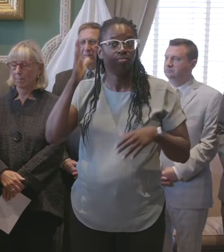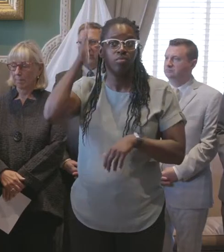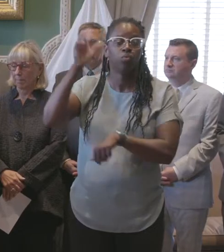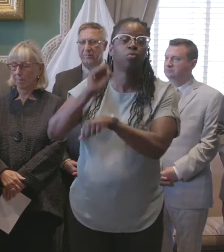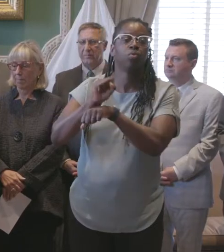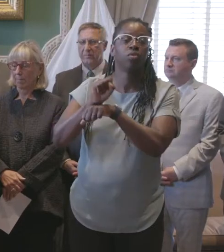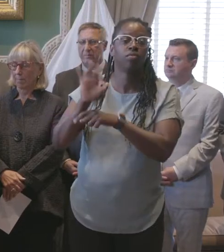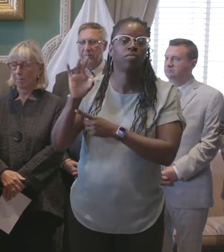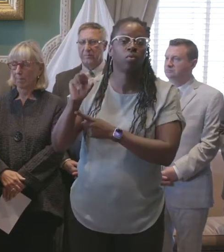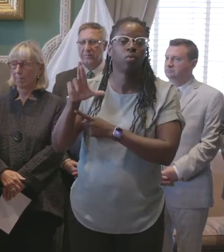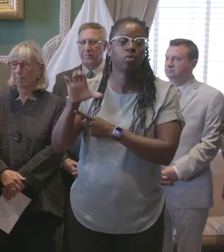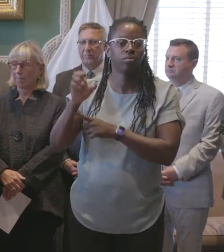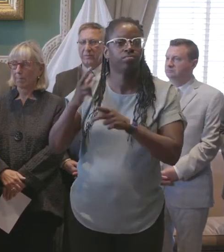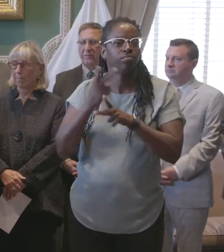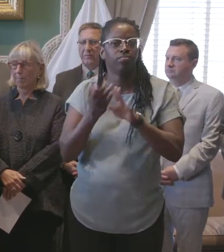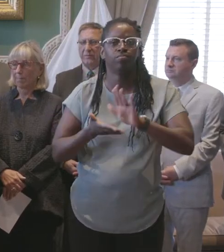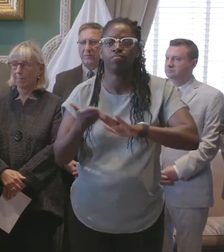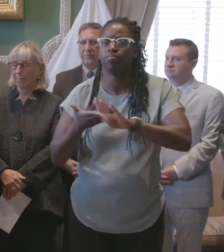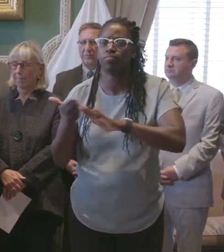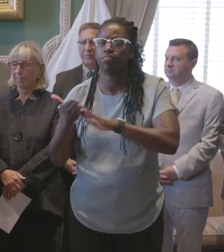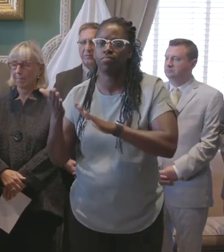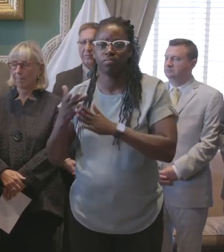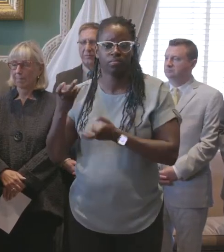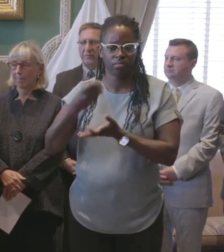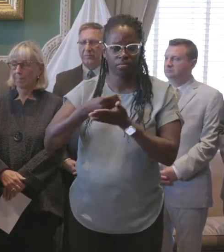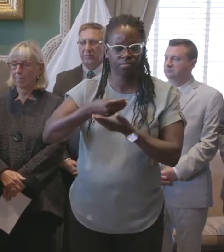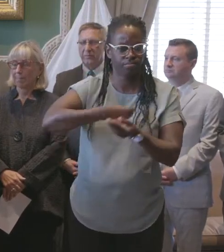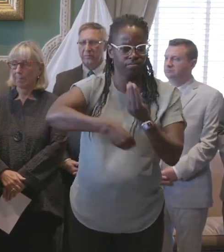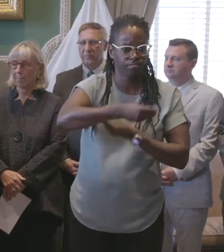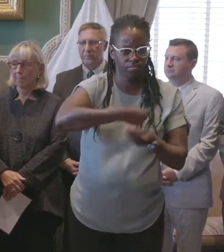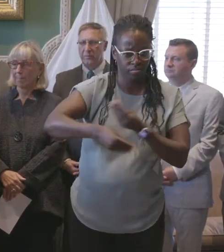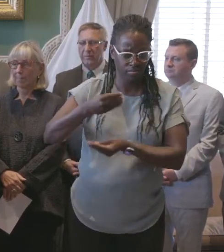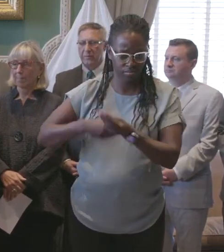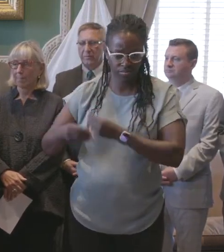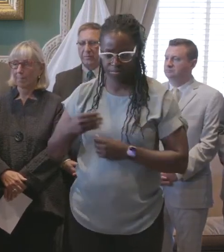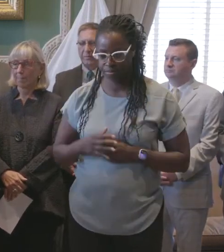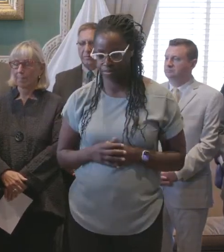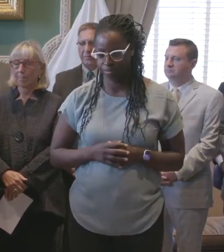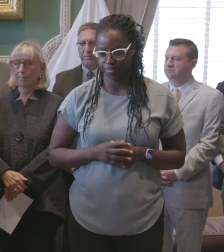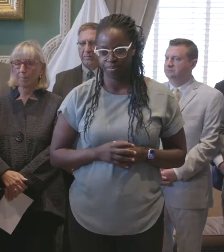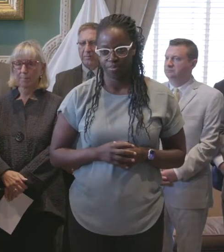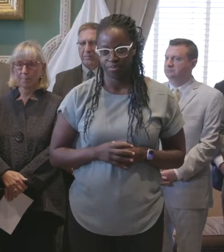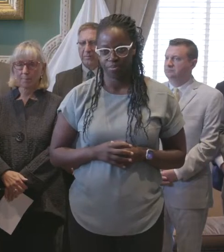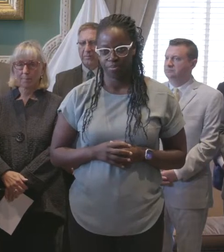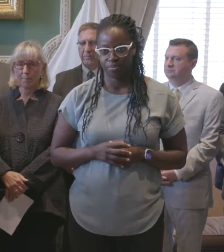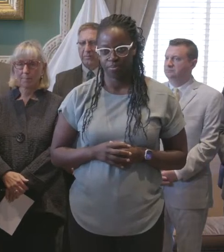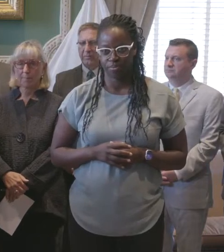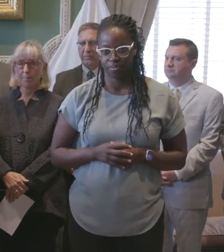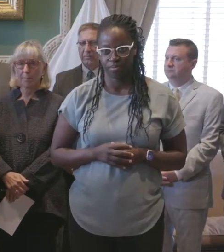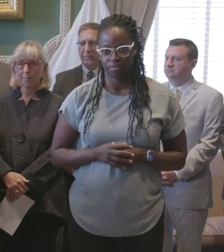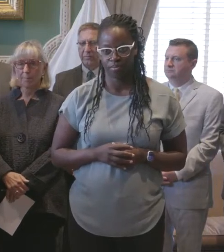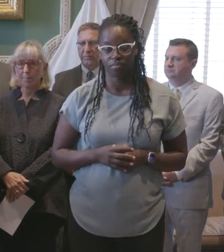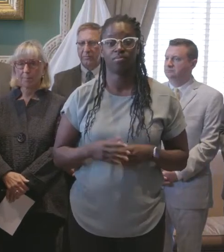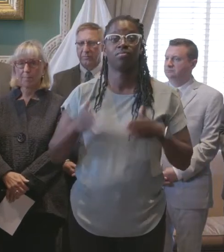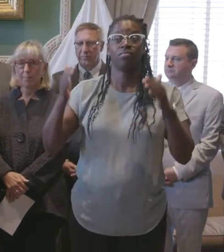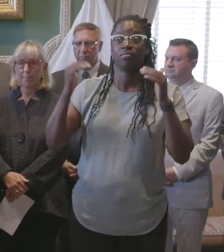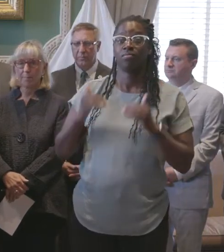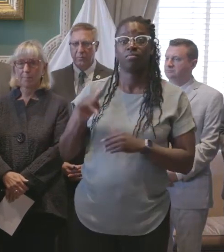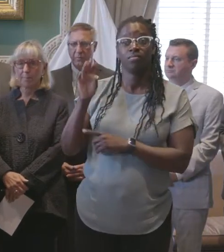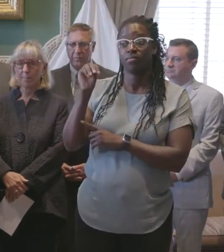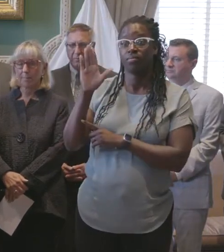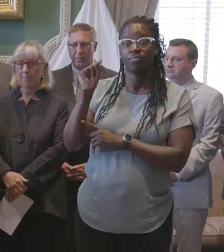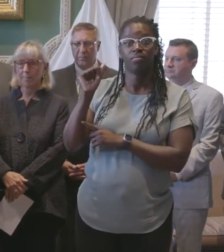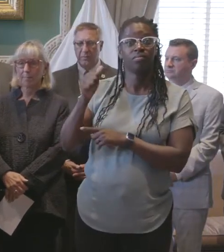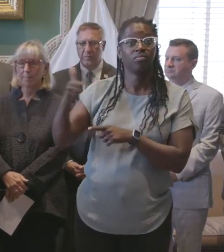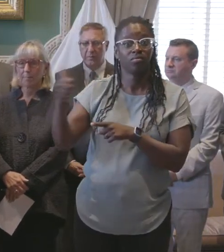forward. The budget also levels up our work to make transportation more reliable and more affordable in our state.